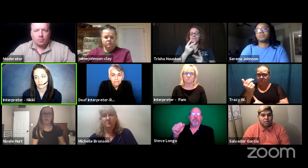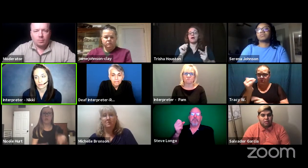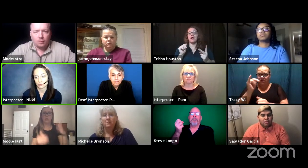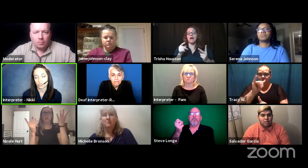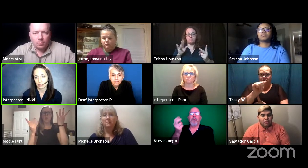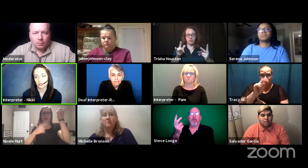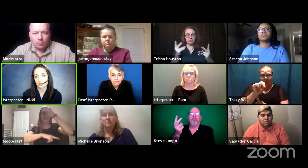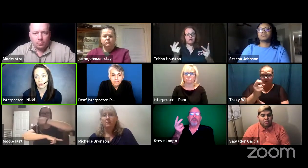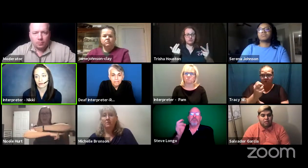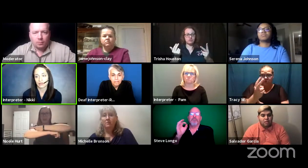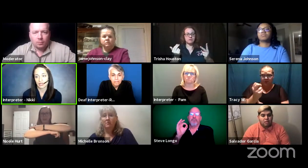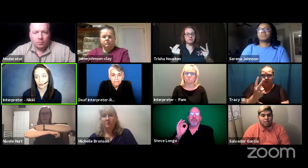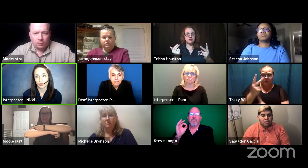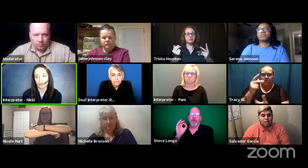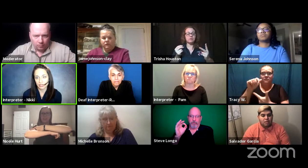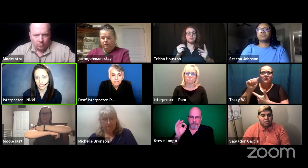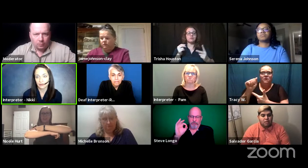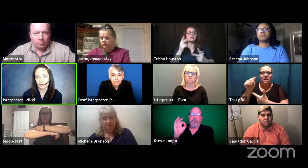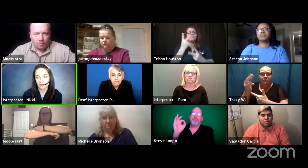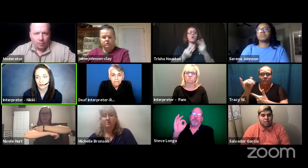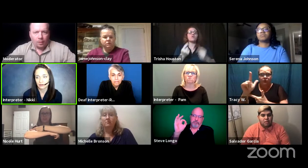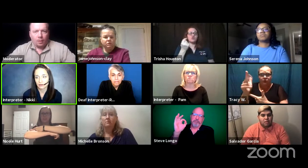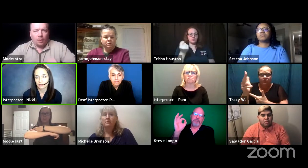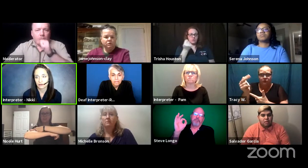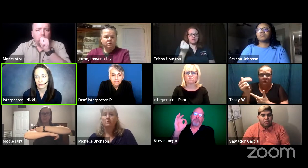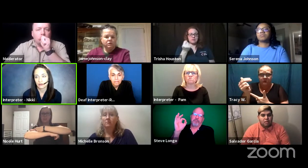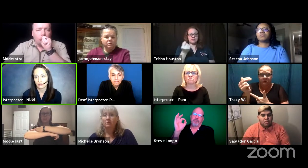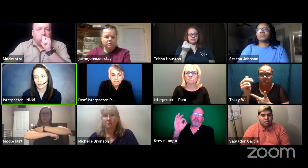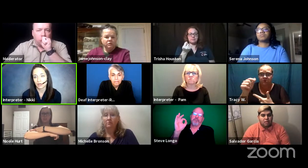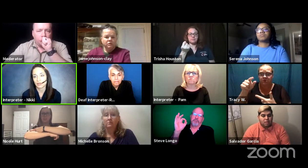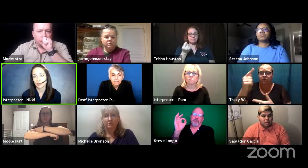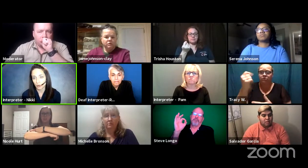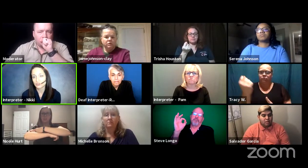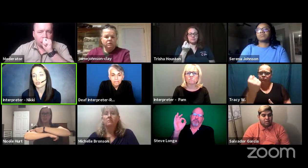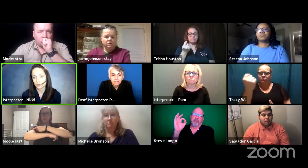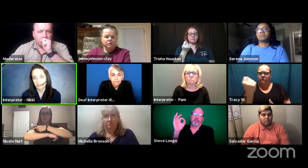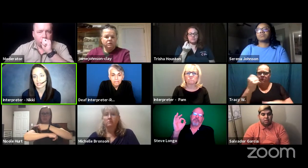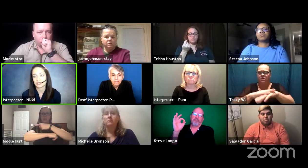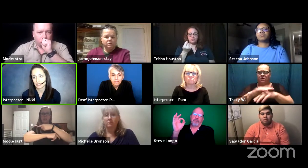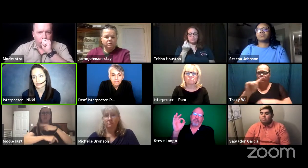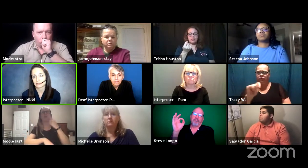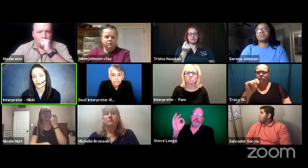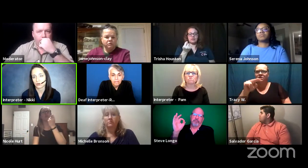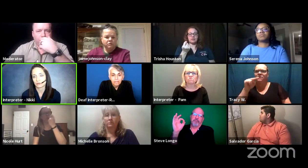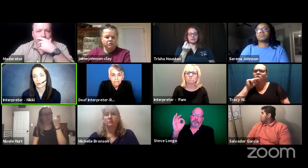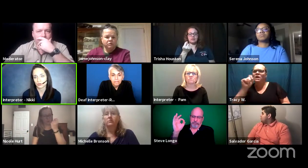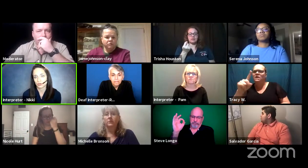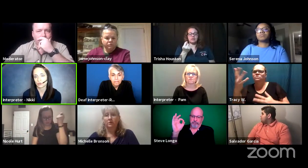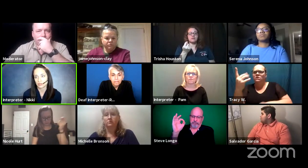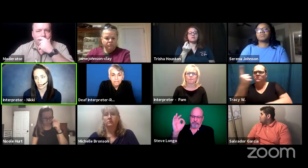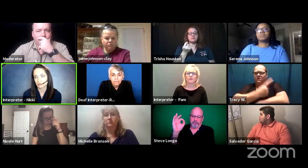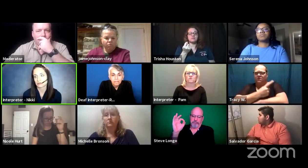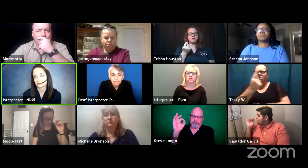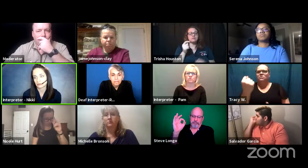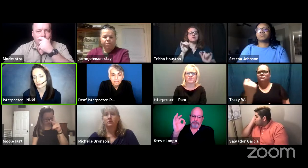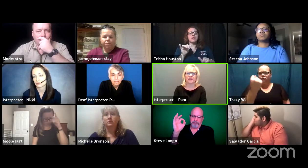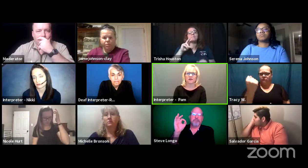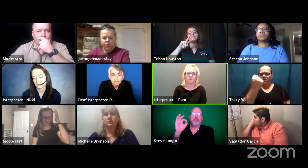So January 12th, April 13th. They're both Tuesdays. Yes, Nicole, both Tuesdays. Tuesday,